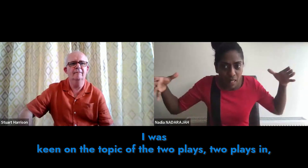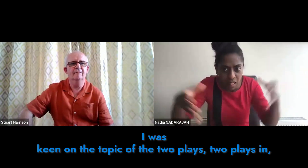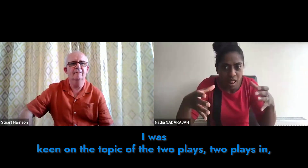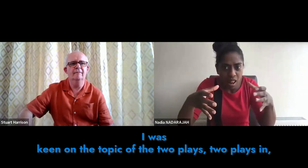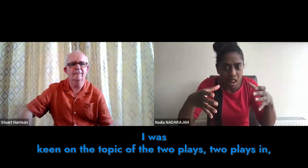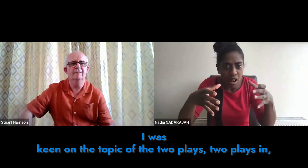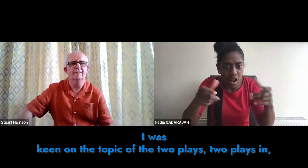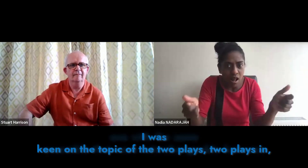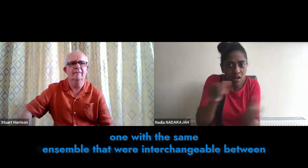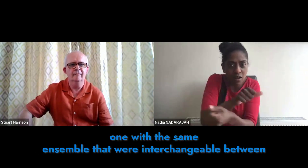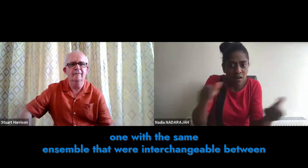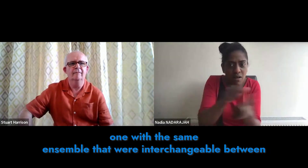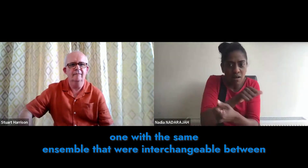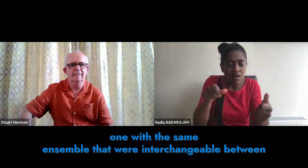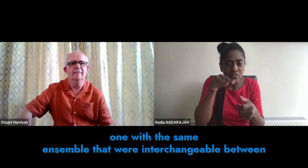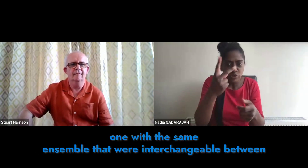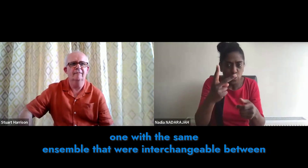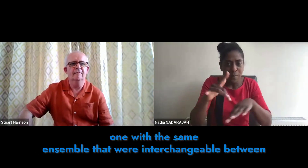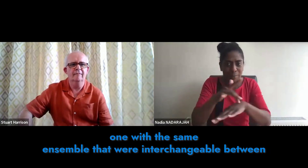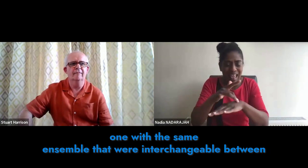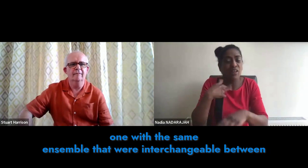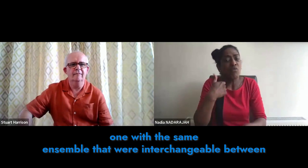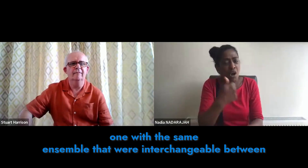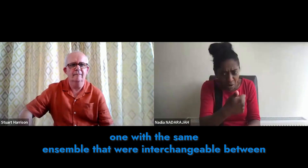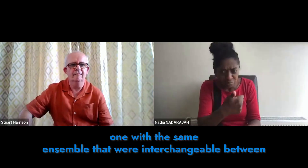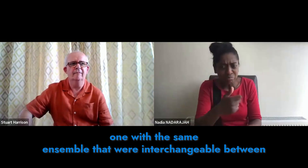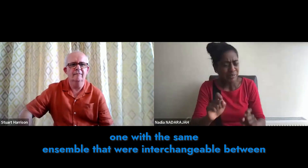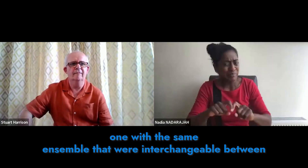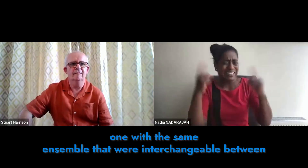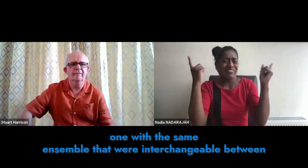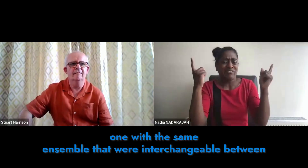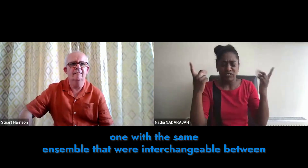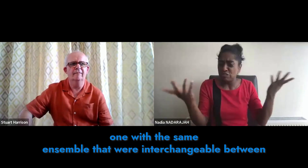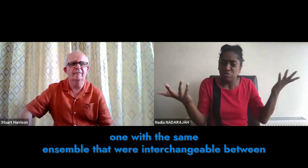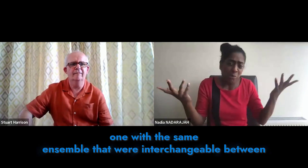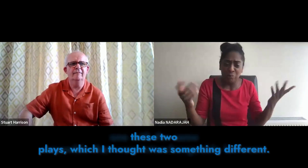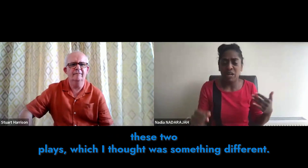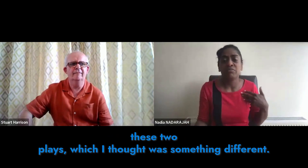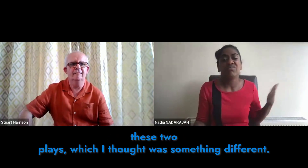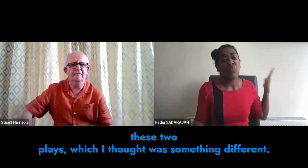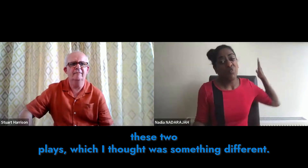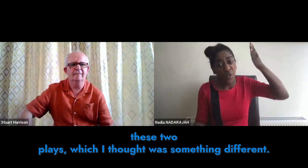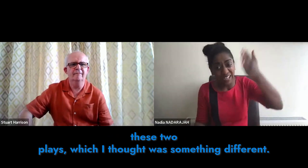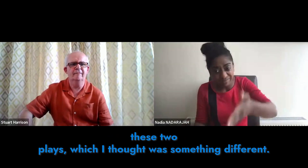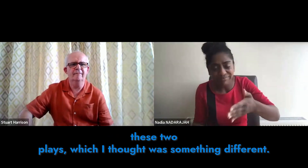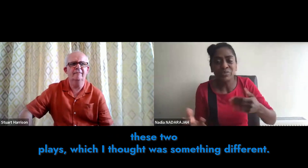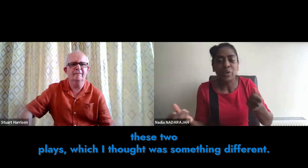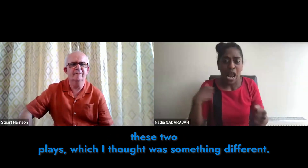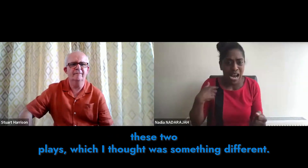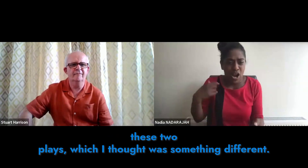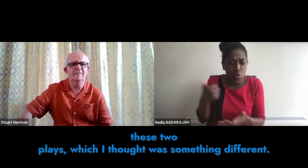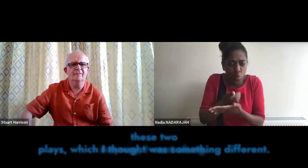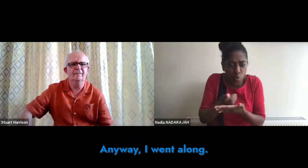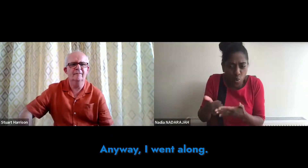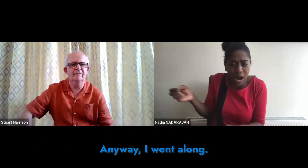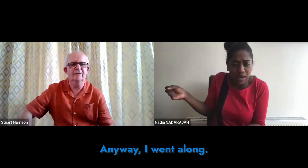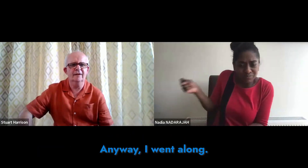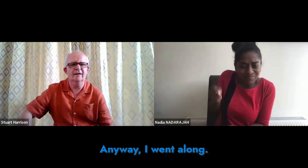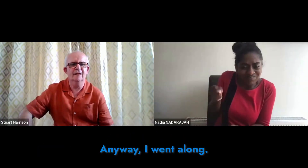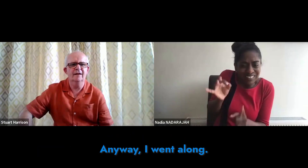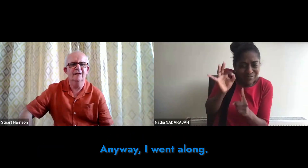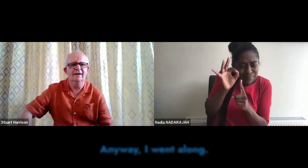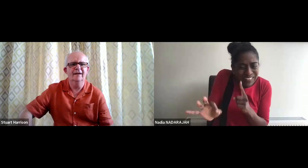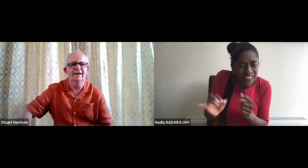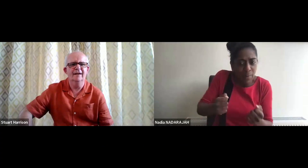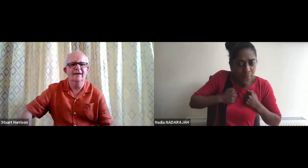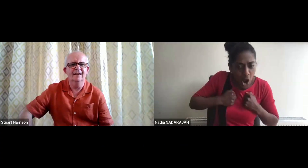plays in one with the same ensemble that were interchangeable between these two plays, which I thought was something different. Anyway, I